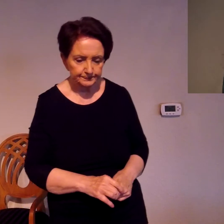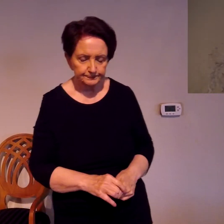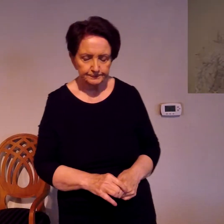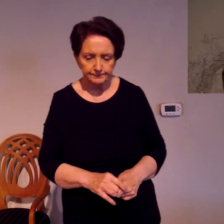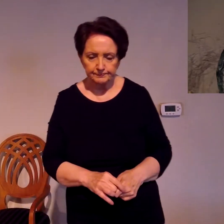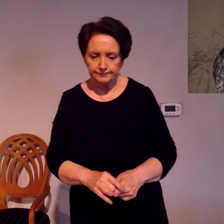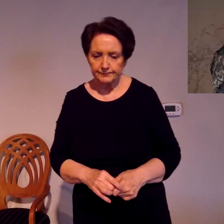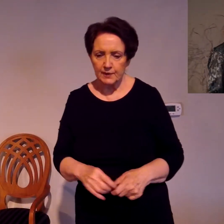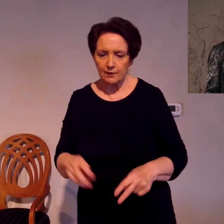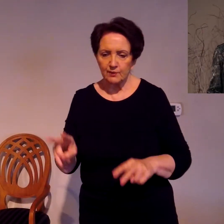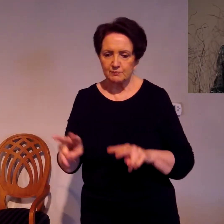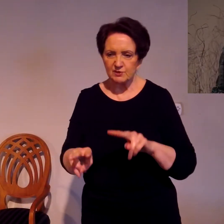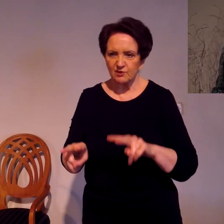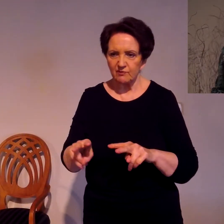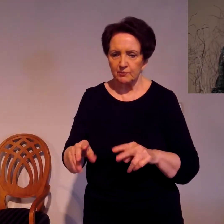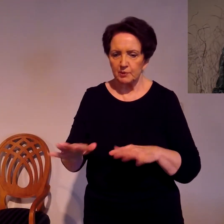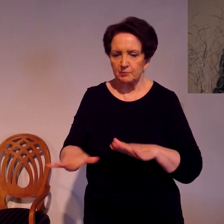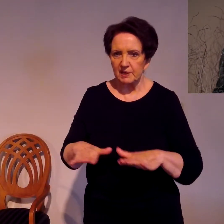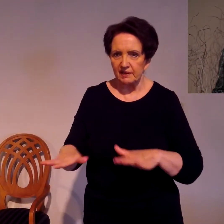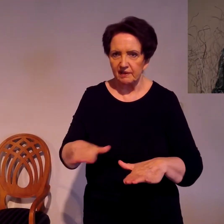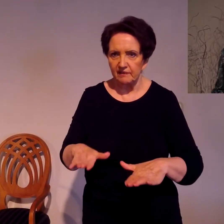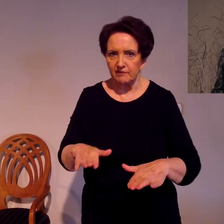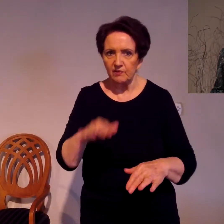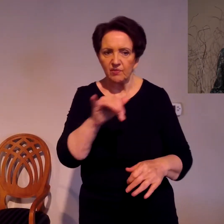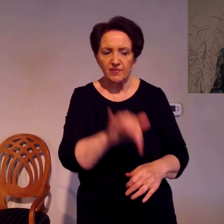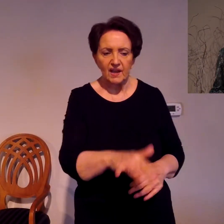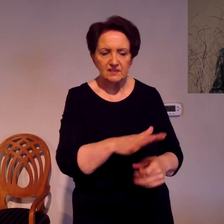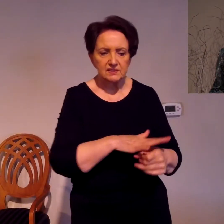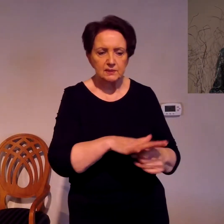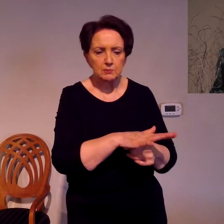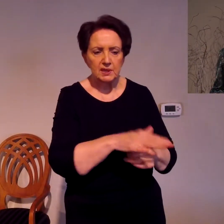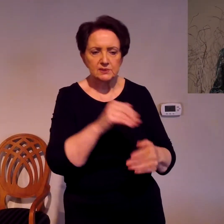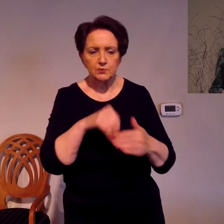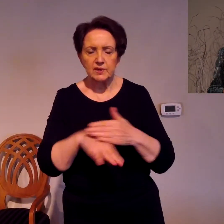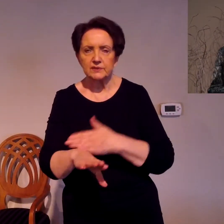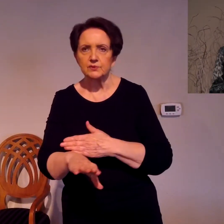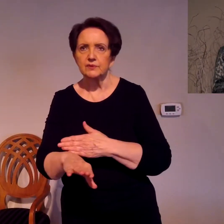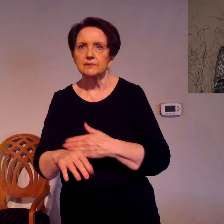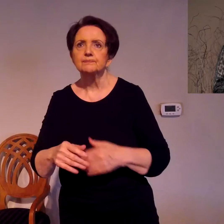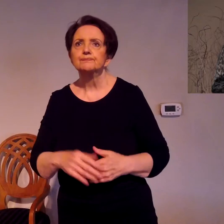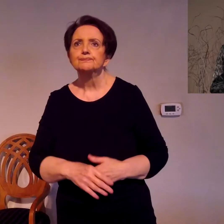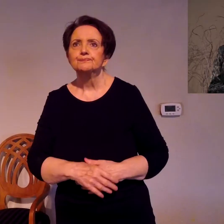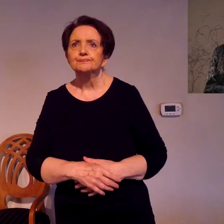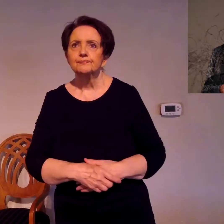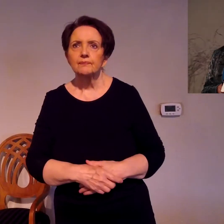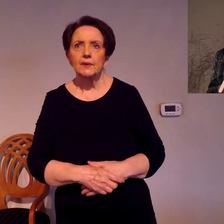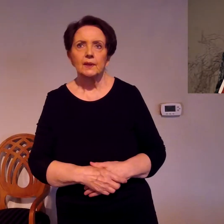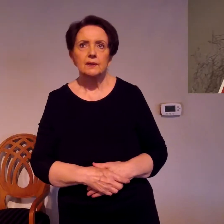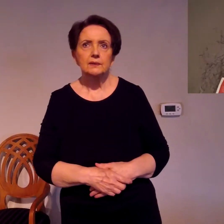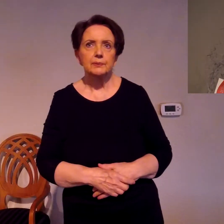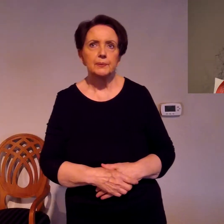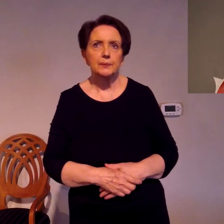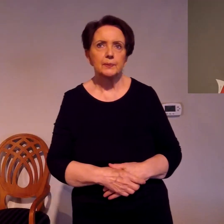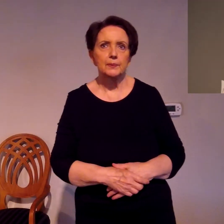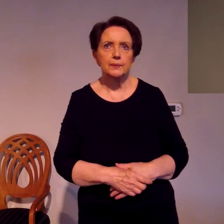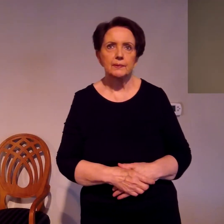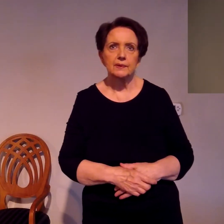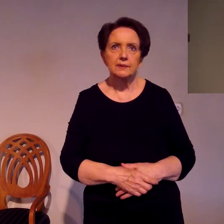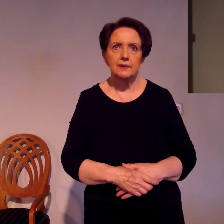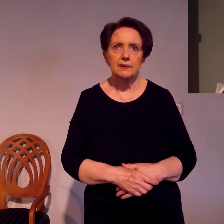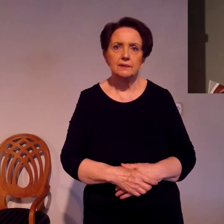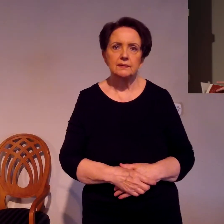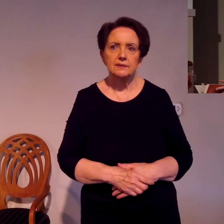observable behavior is the place where we enter into this. Now, lest we think that this is always